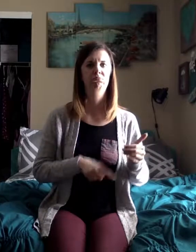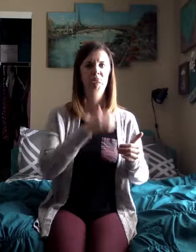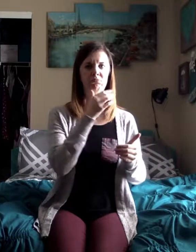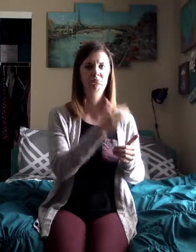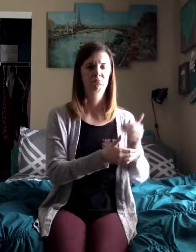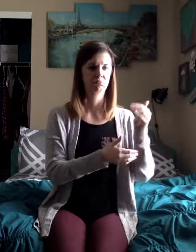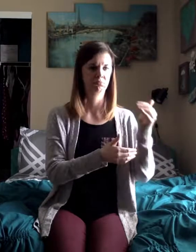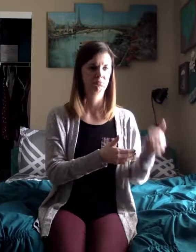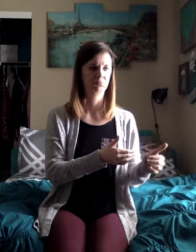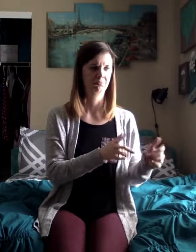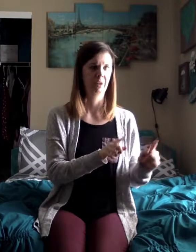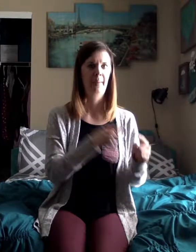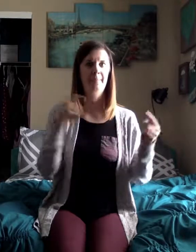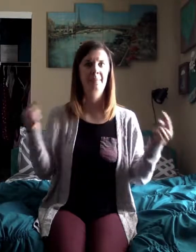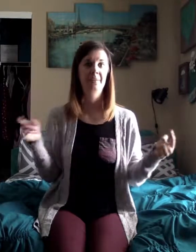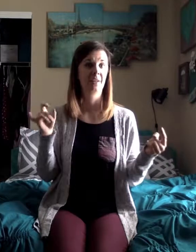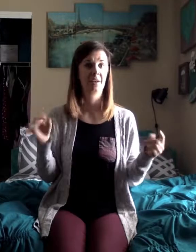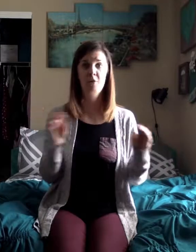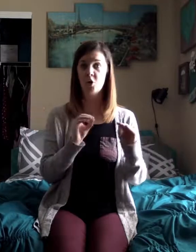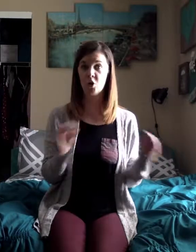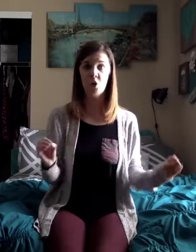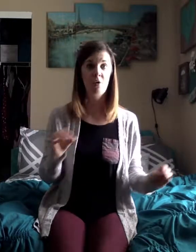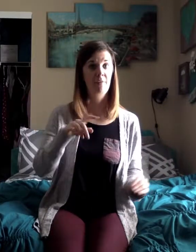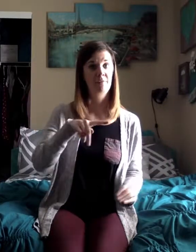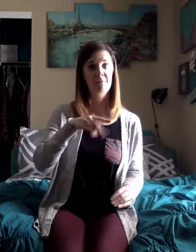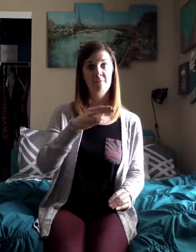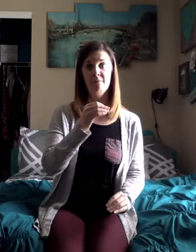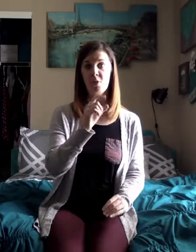So I guess you could say that without photosynthesis, we couldn't have respiration.